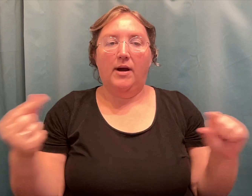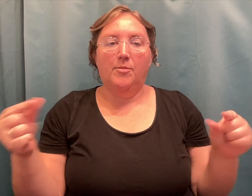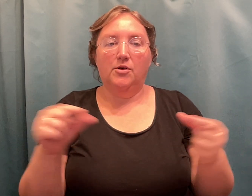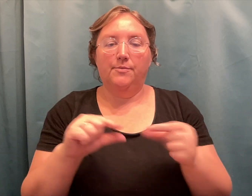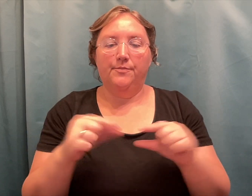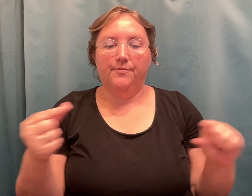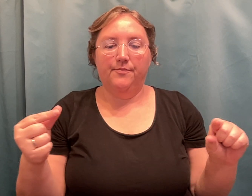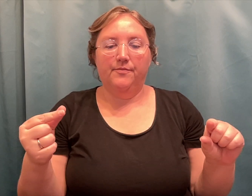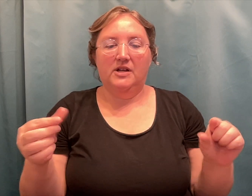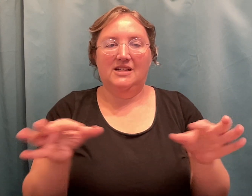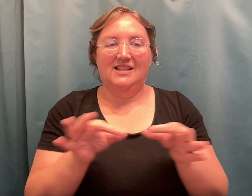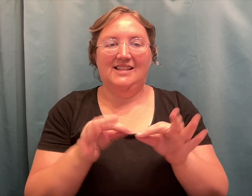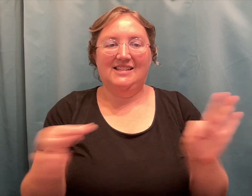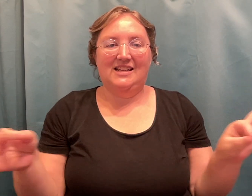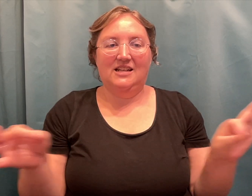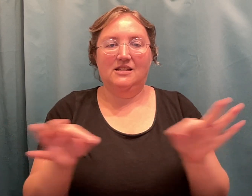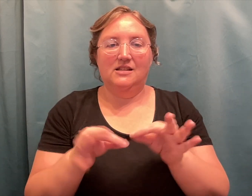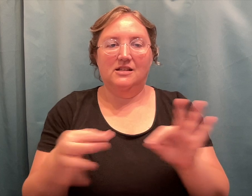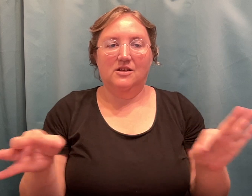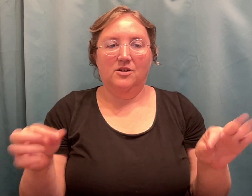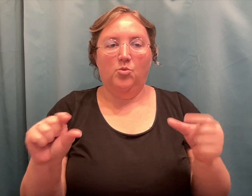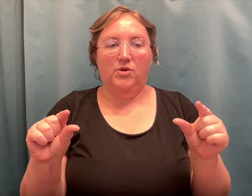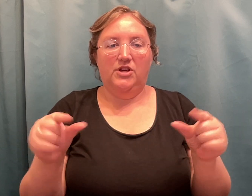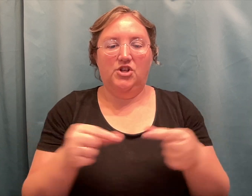Grammar, like sentence, with a G.